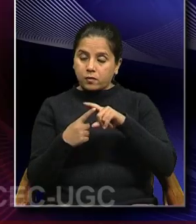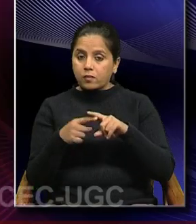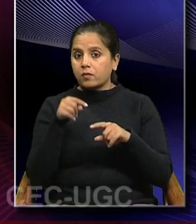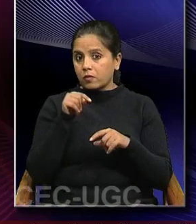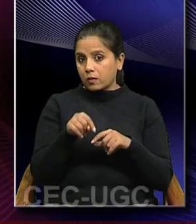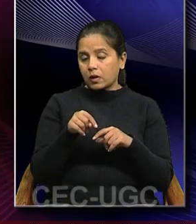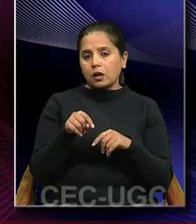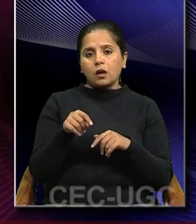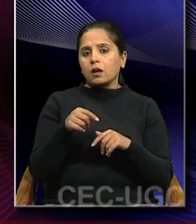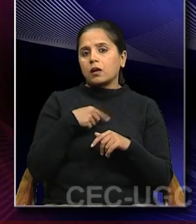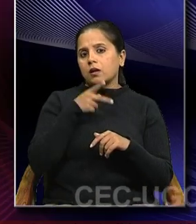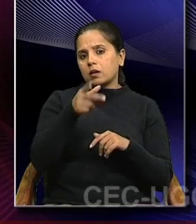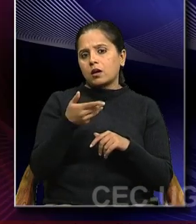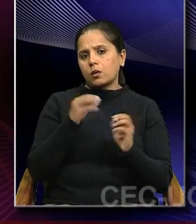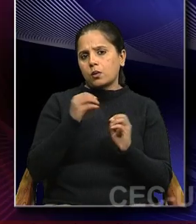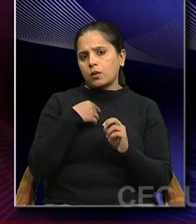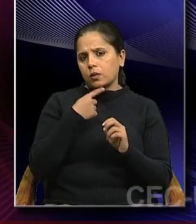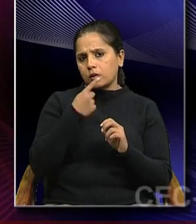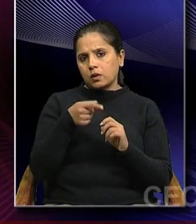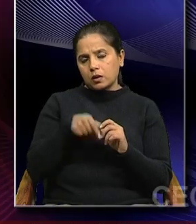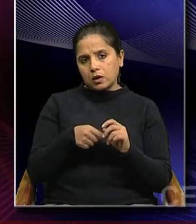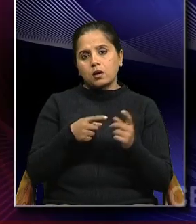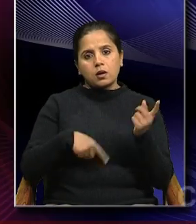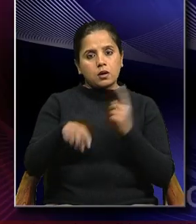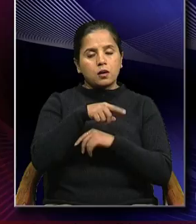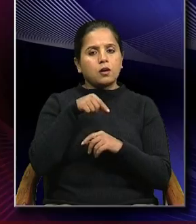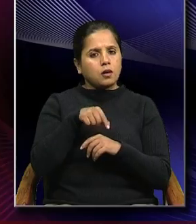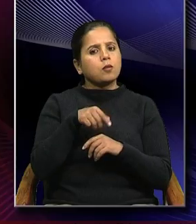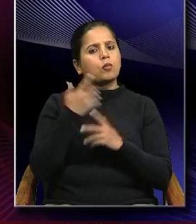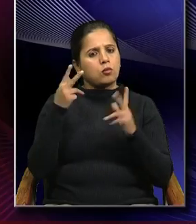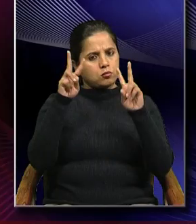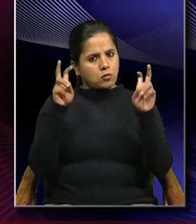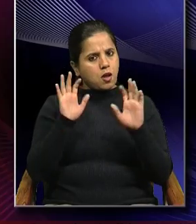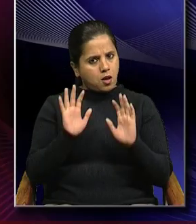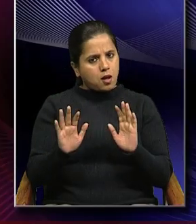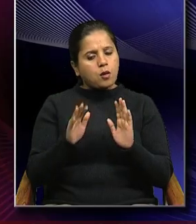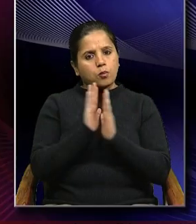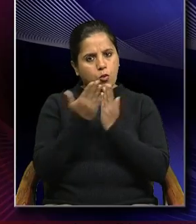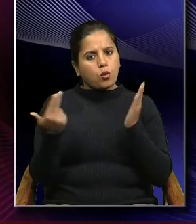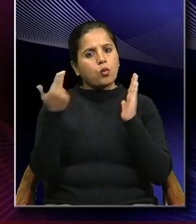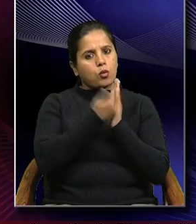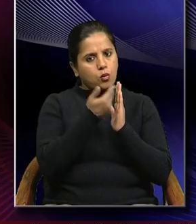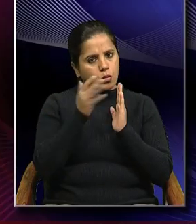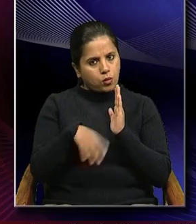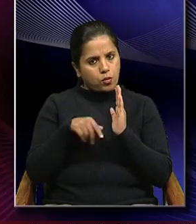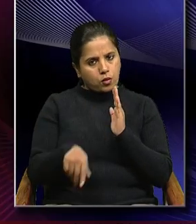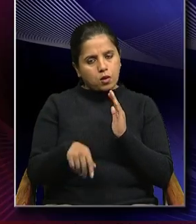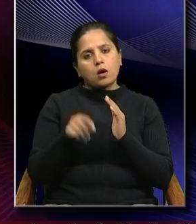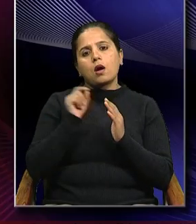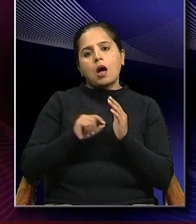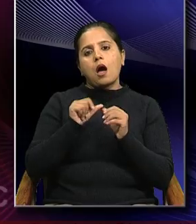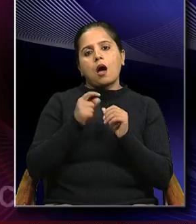I am not speaking arbitrarily, this is very much quoted in the book authored by Kotler and